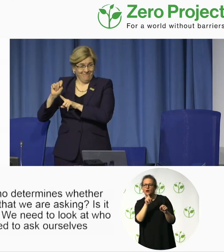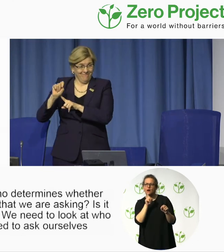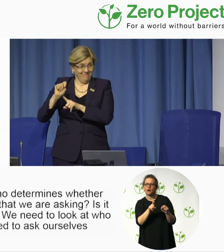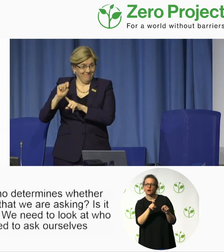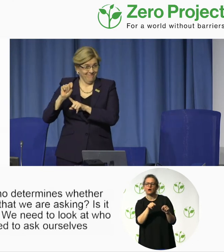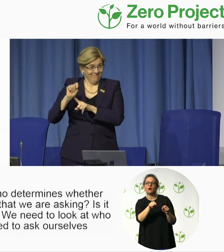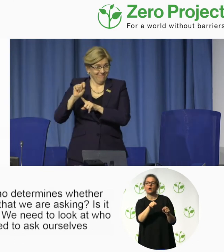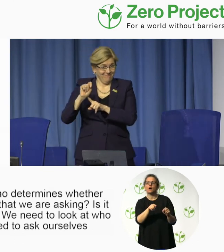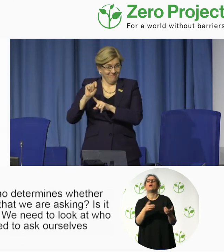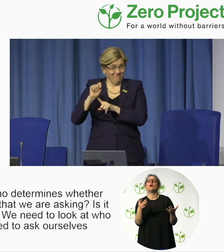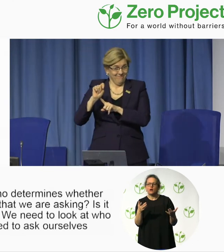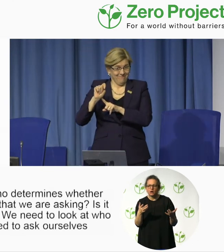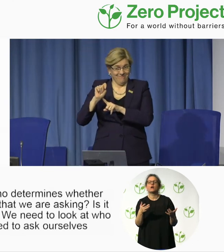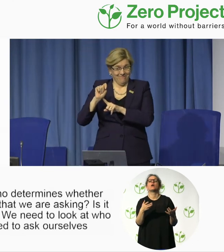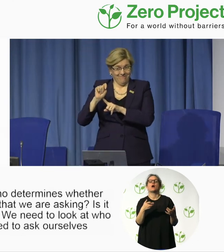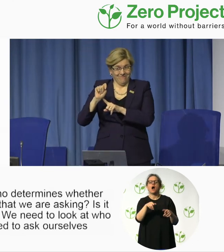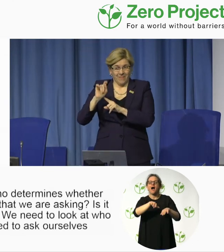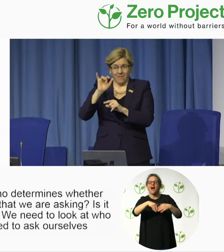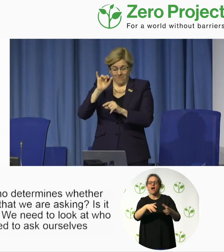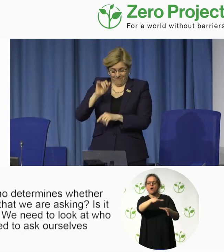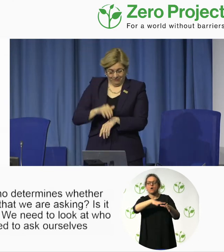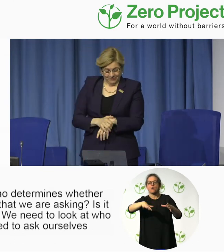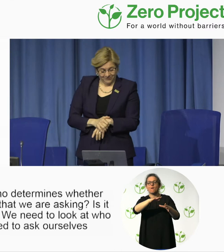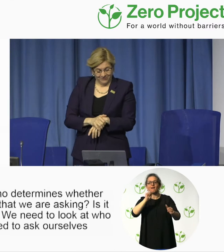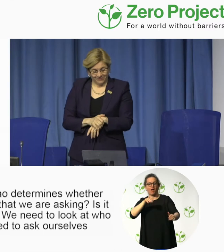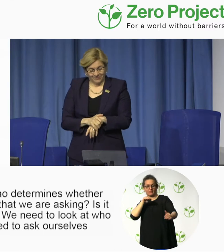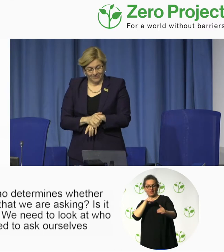who is required to adapt?